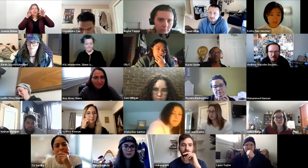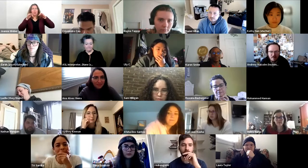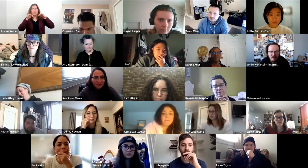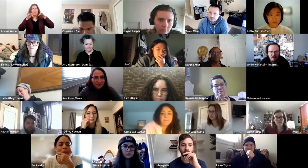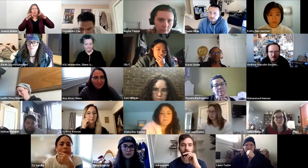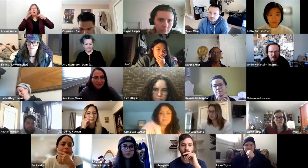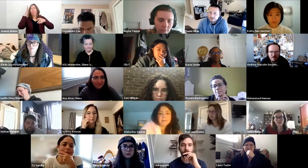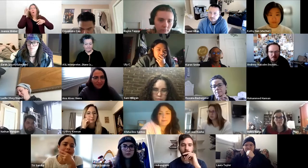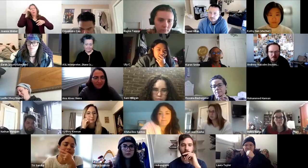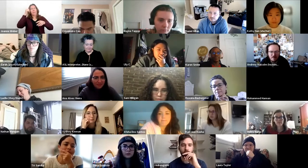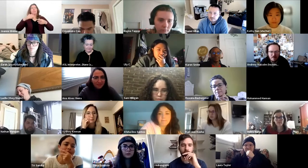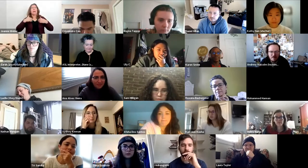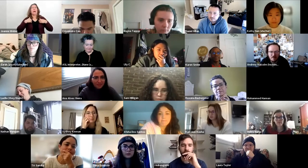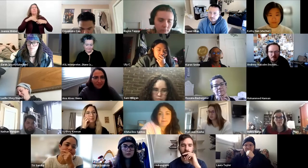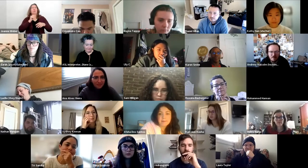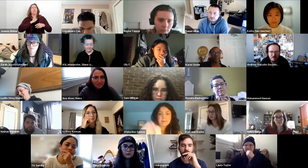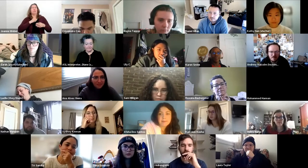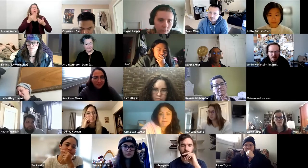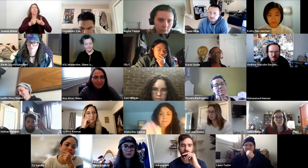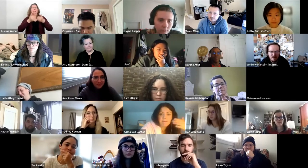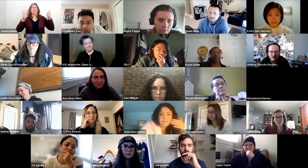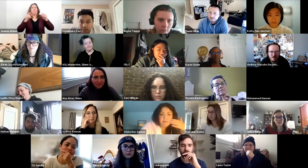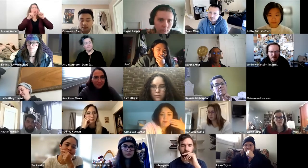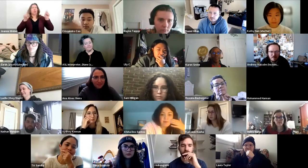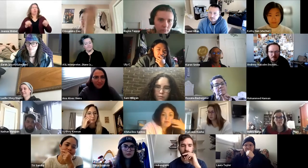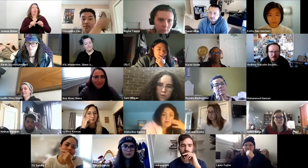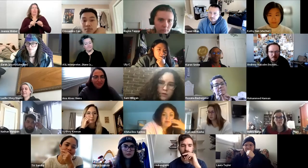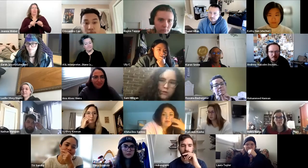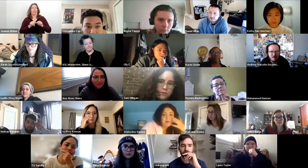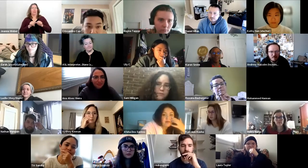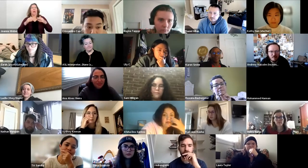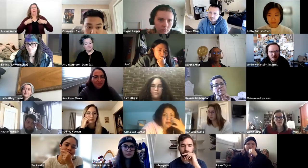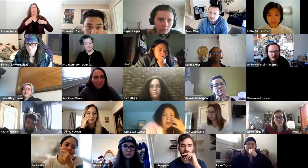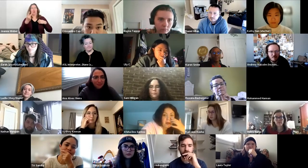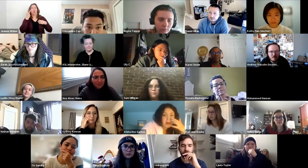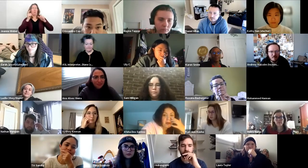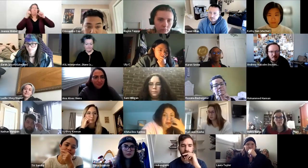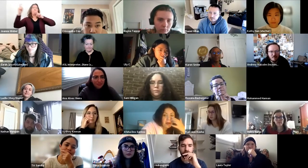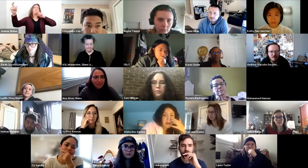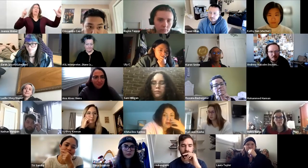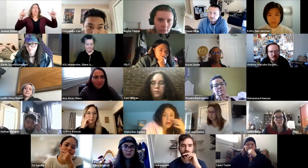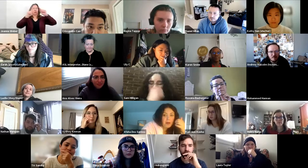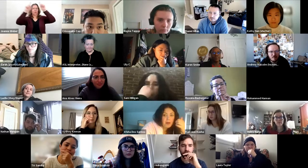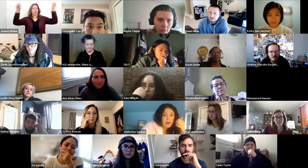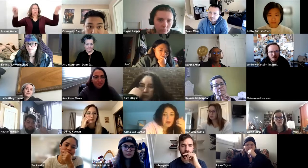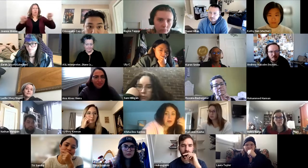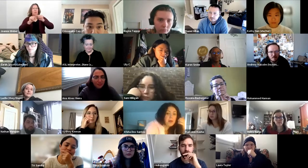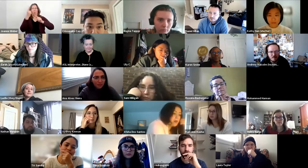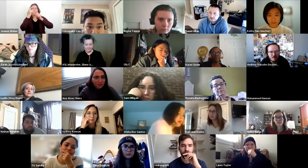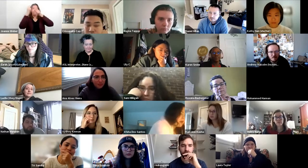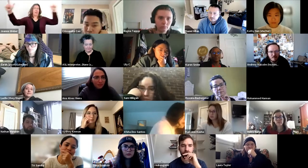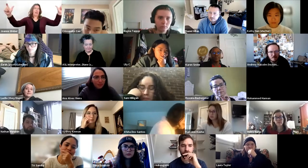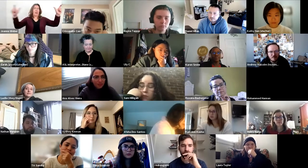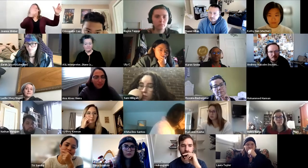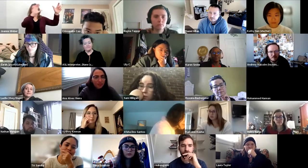And so you might notice me, my gaze, Dr. Weber, changing from the camera on class in eClass